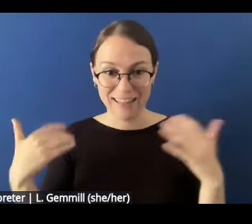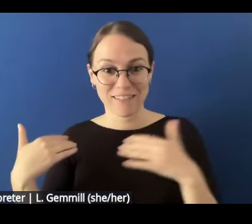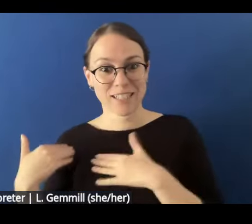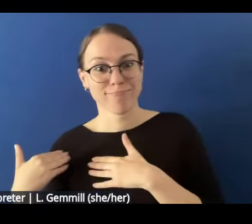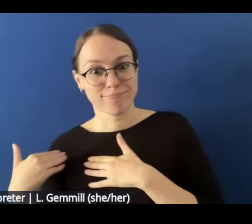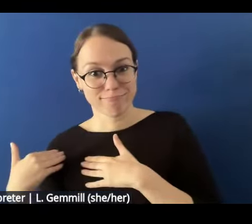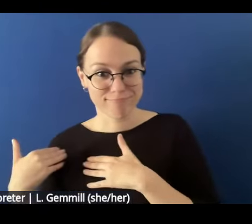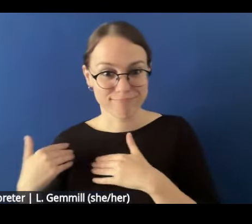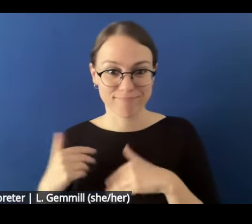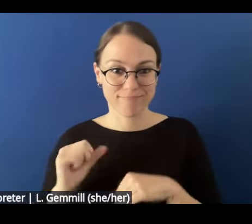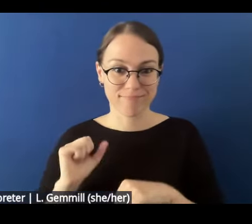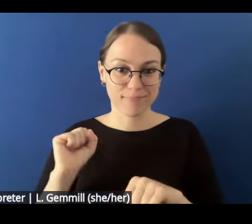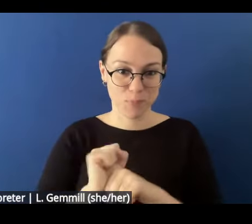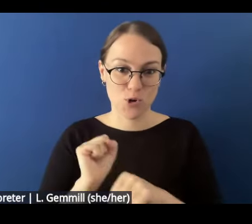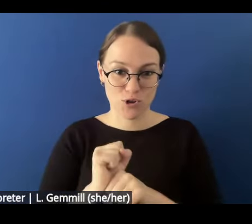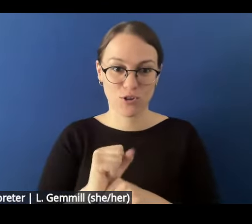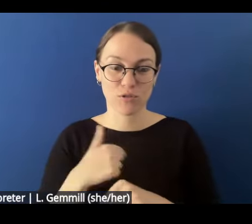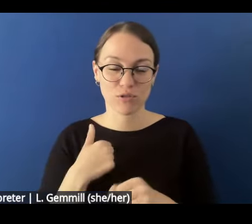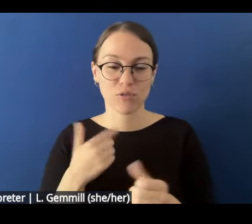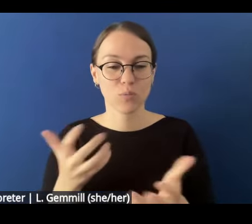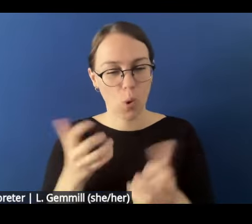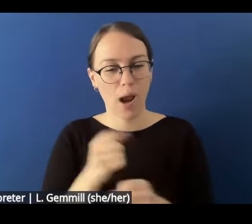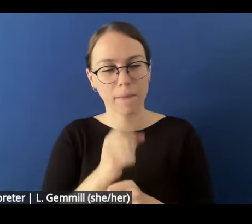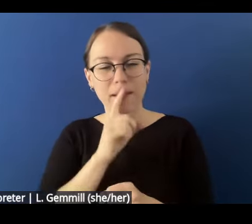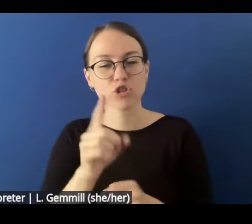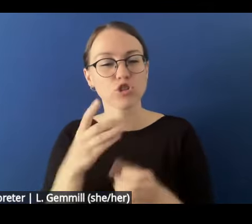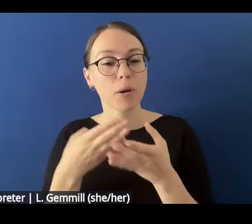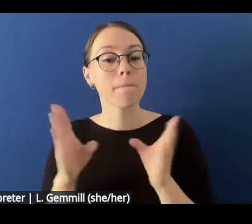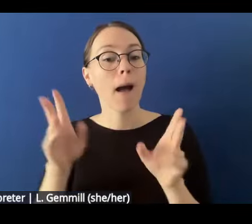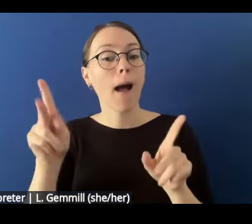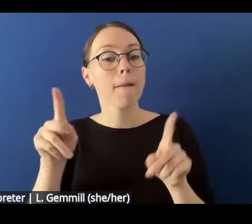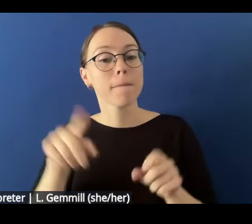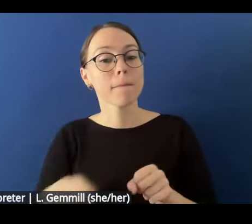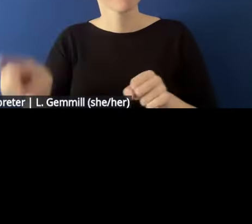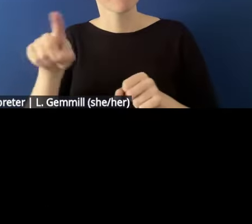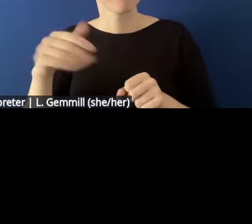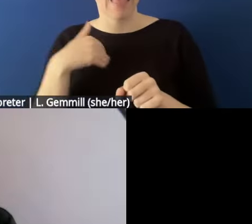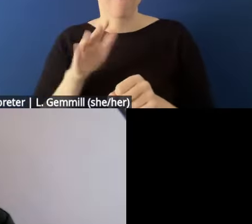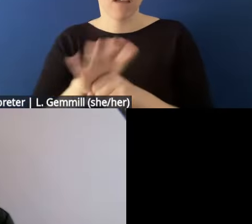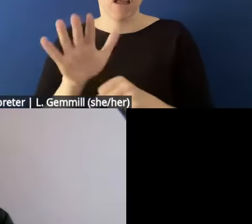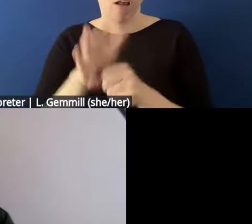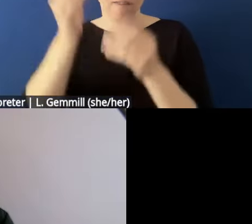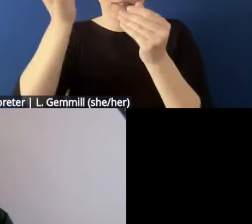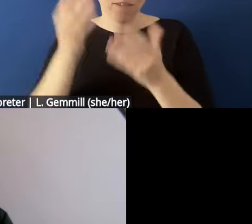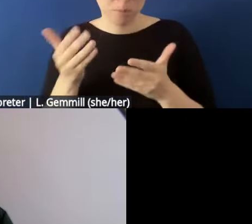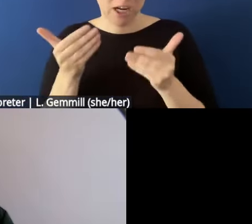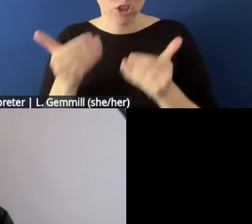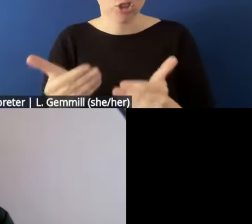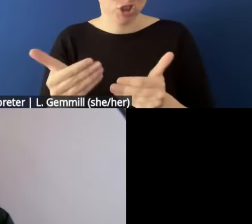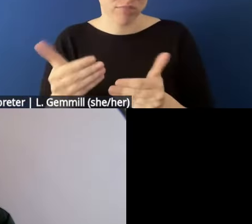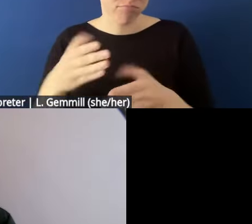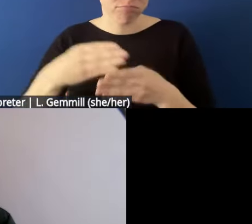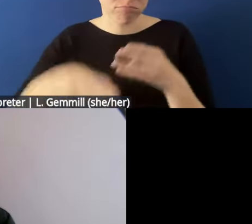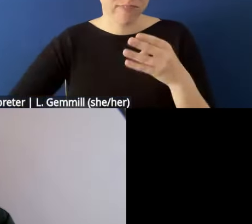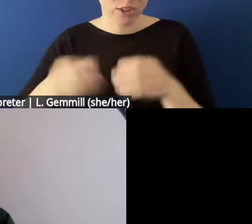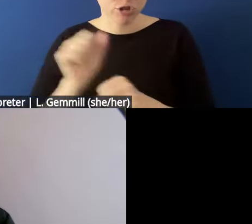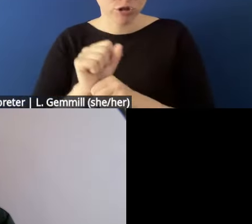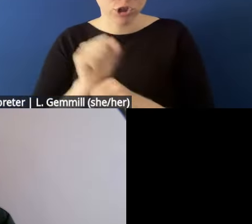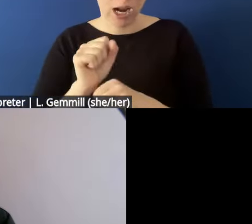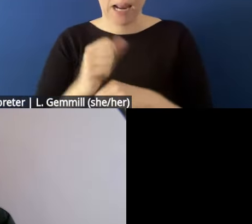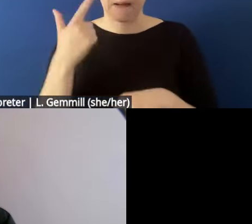want to give the public the information they need to do the job that they're doing. So so it sounds like we